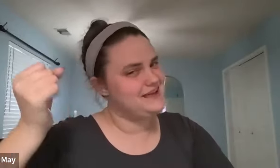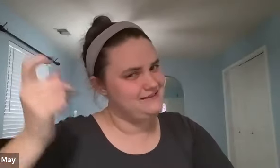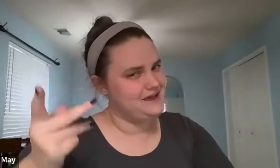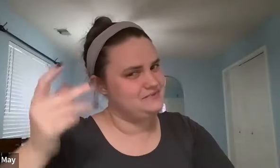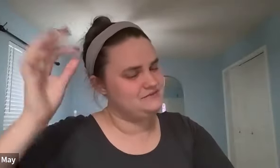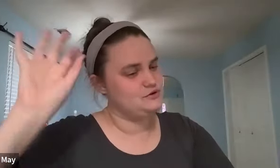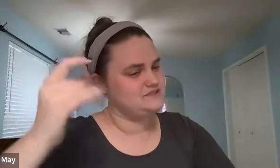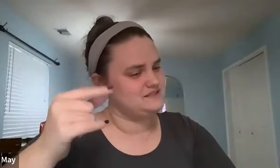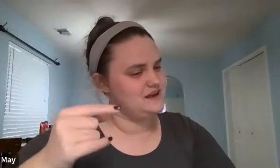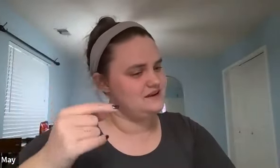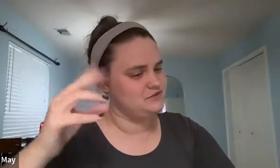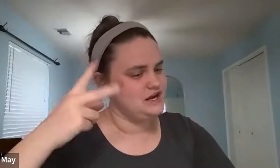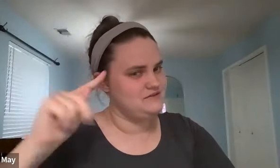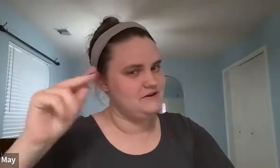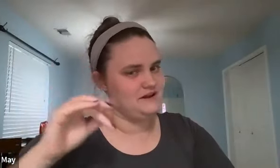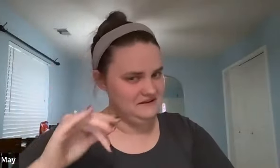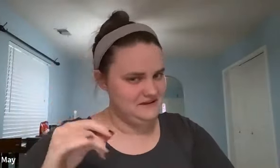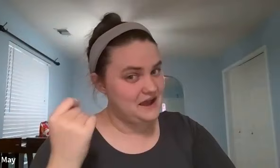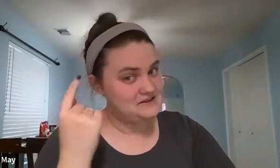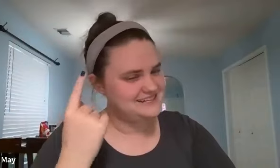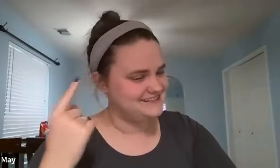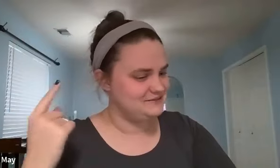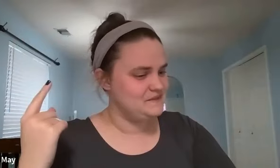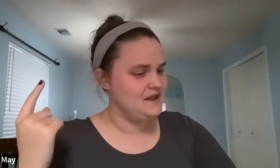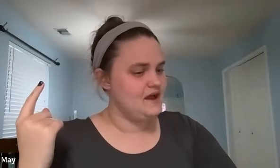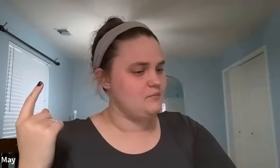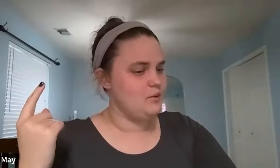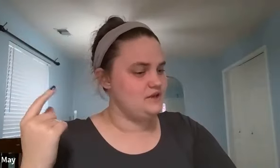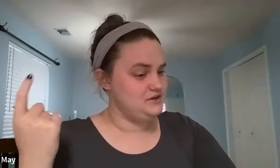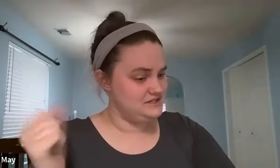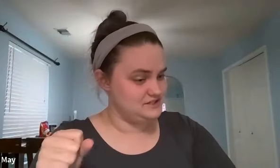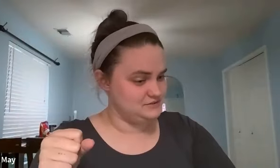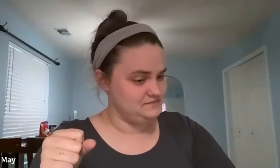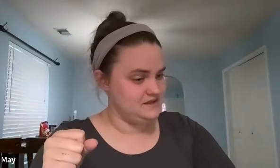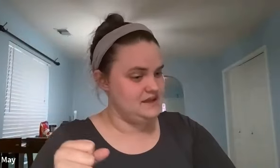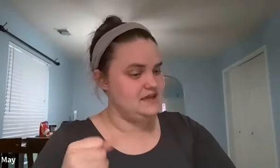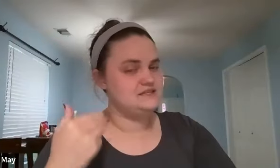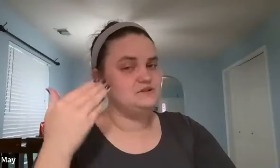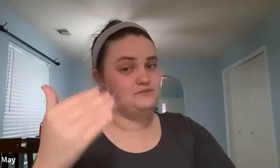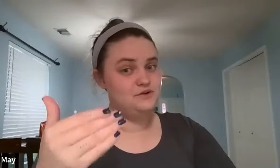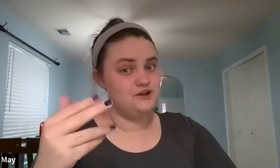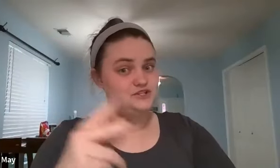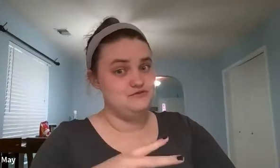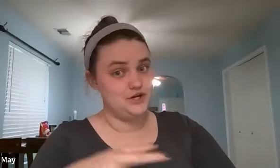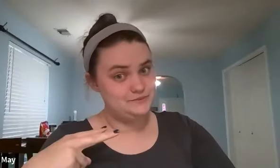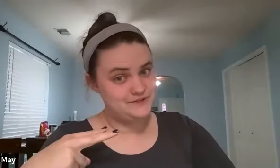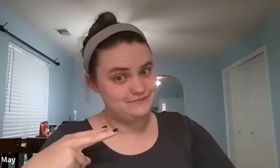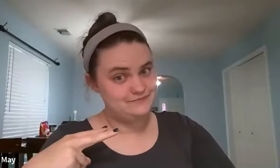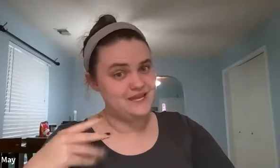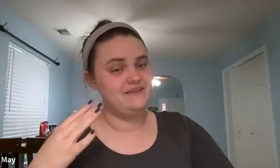a lot of groups decide. I'm trying to be very understanding. What we could do is we can move on to verbs and like